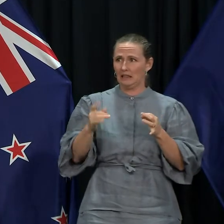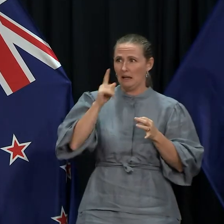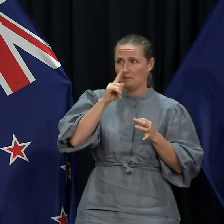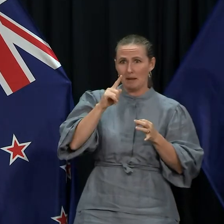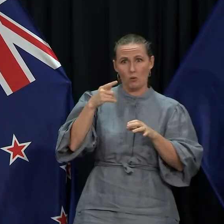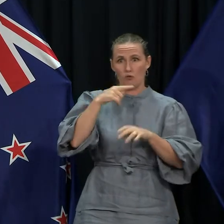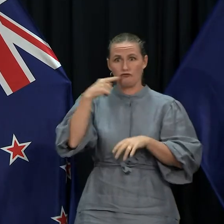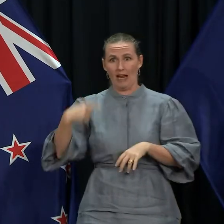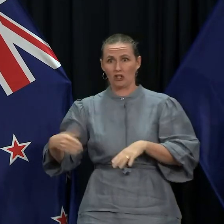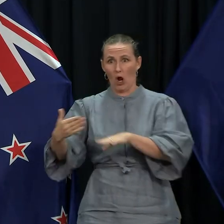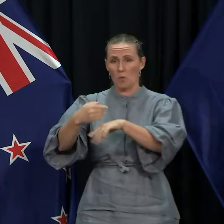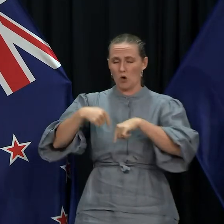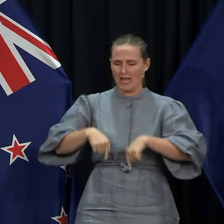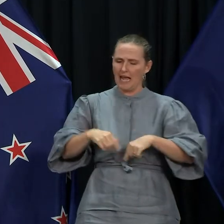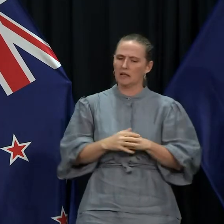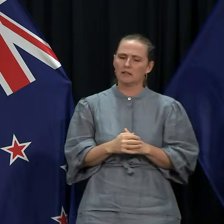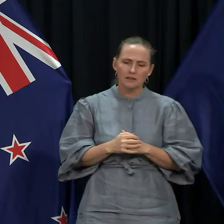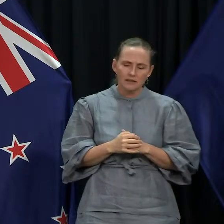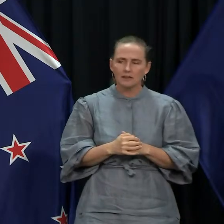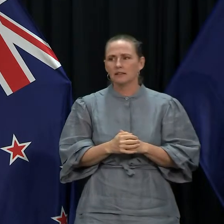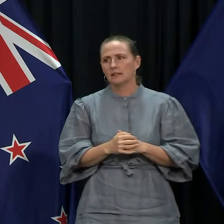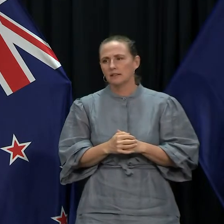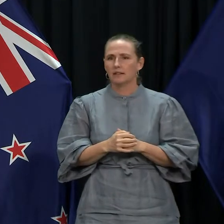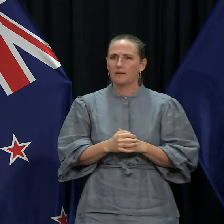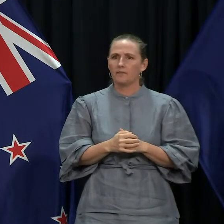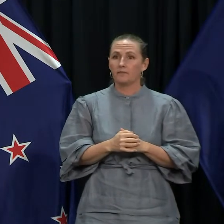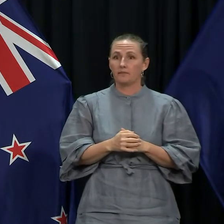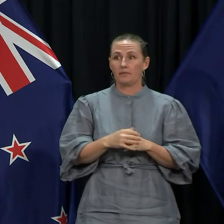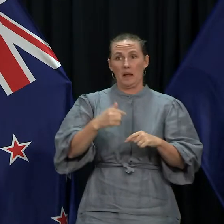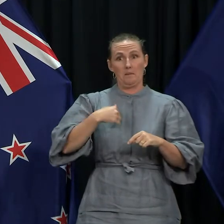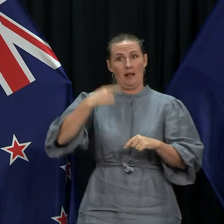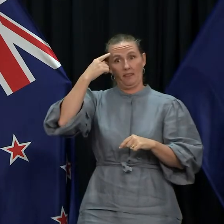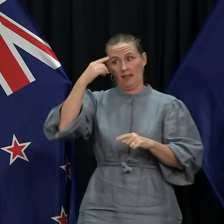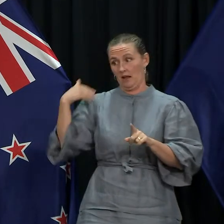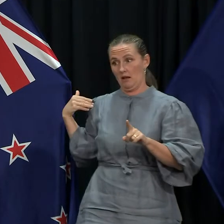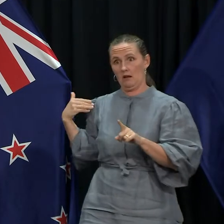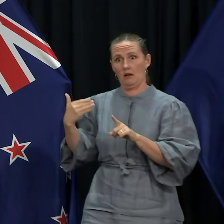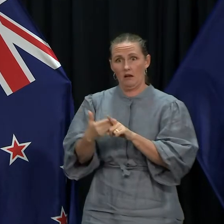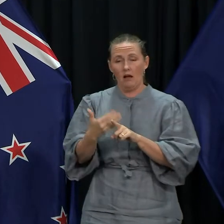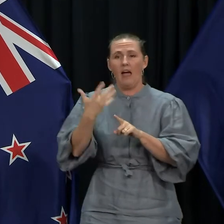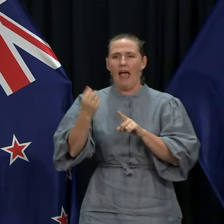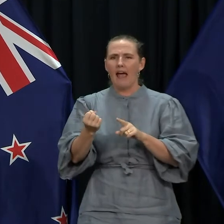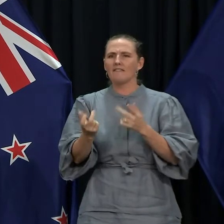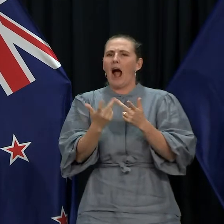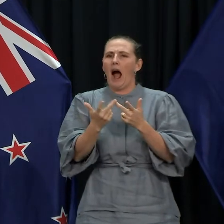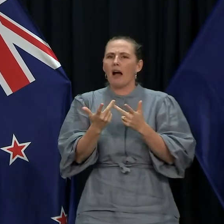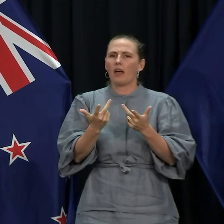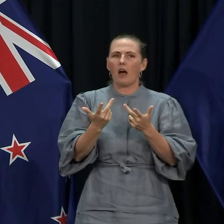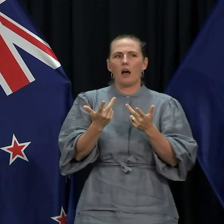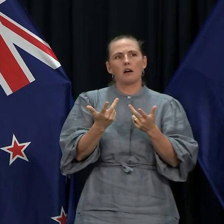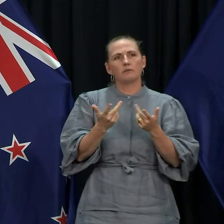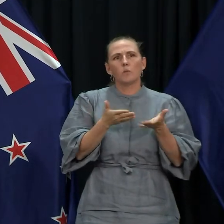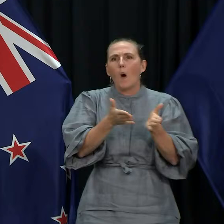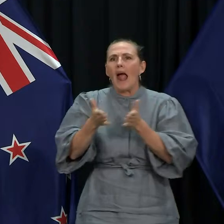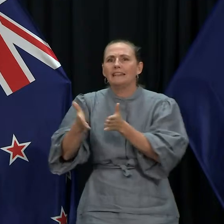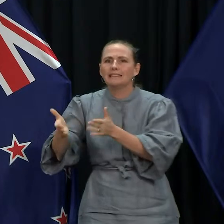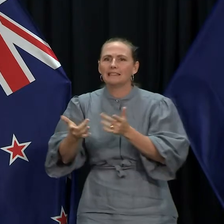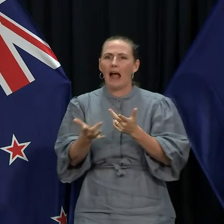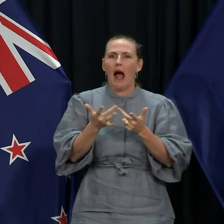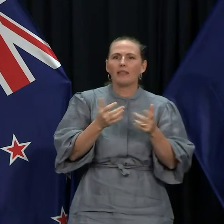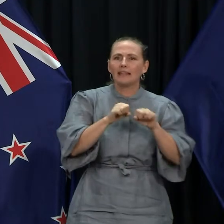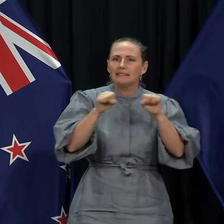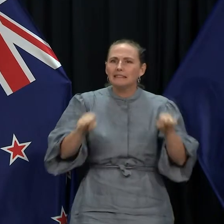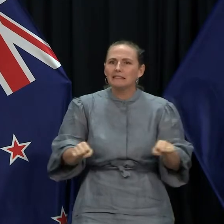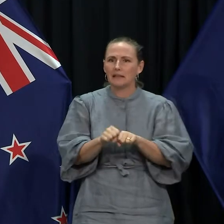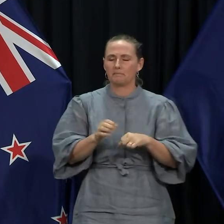have used far more powerful tools to date, whilst, of course, keeping on the table those other diplomatic options. You'll see